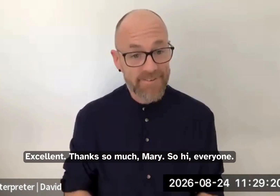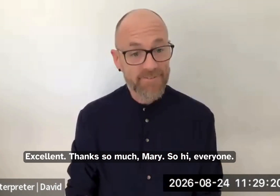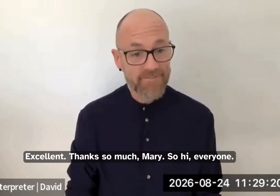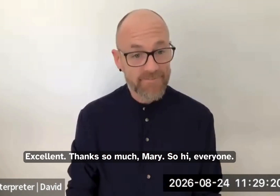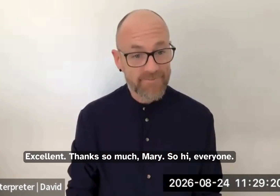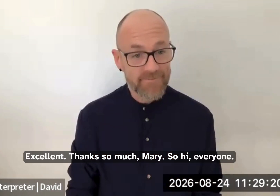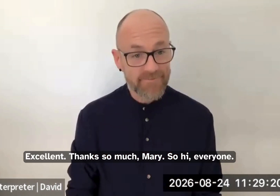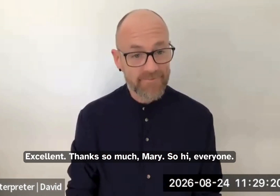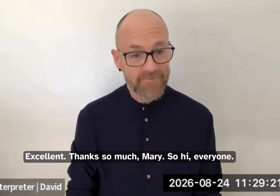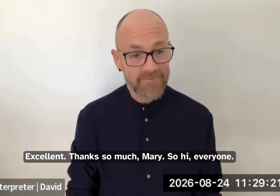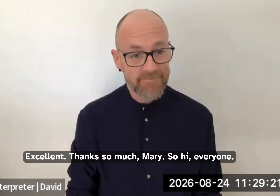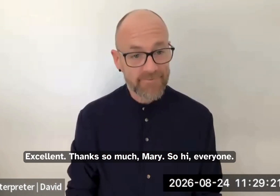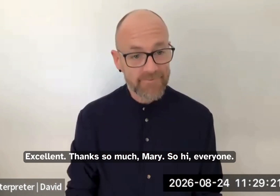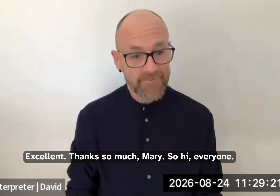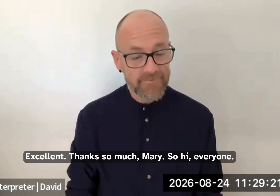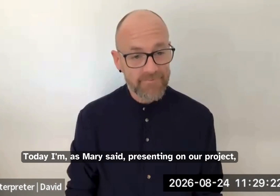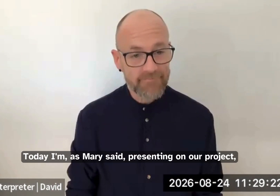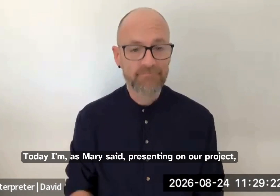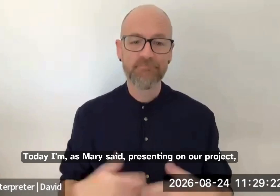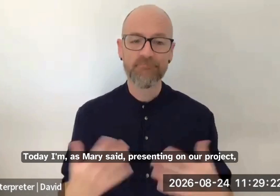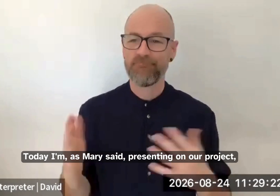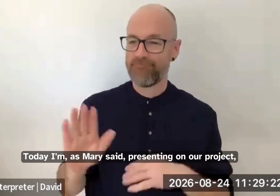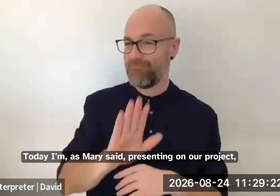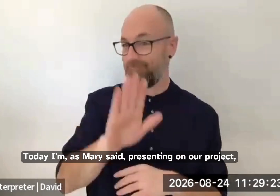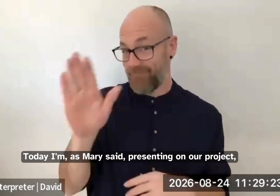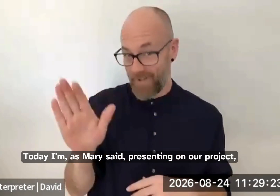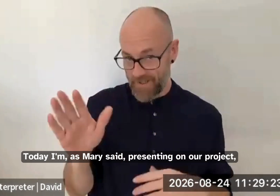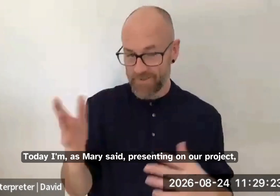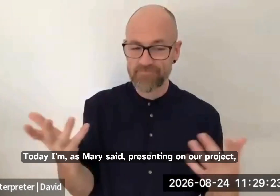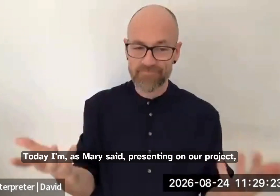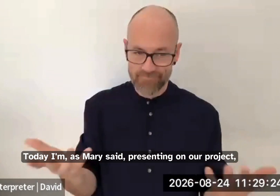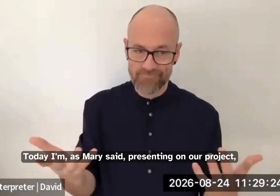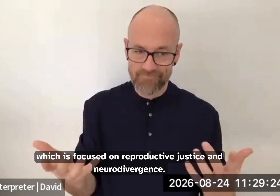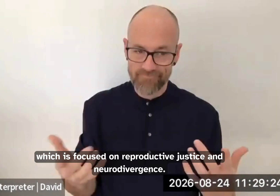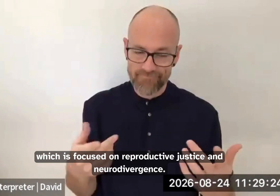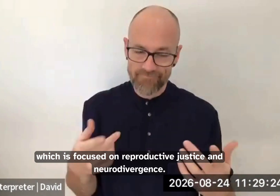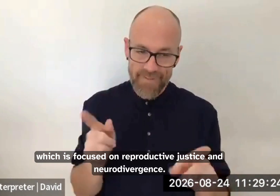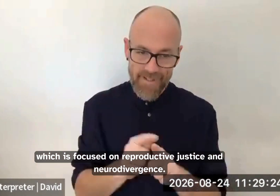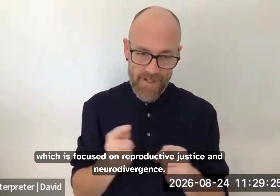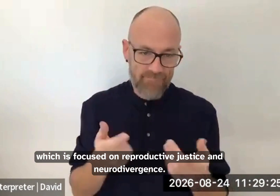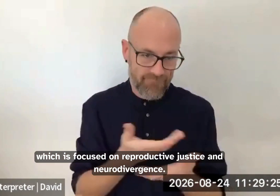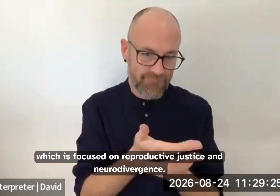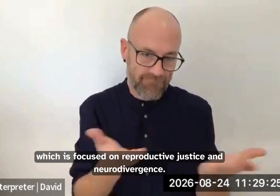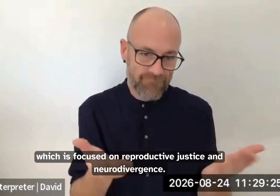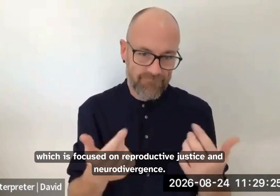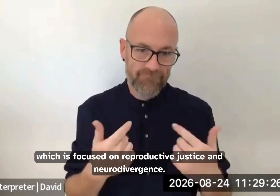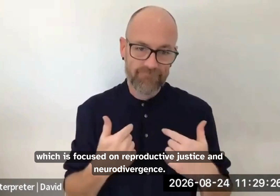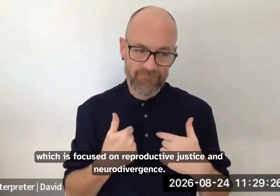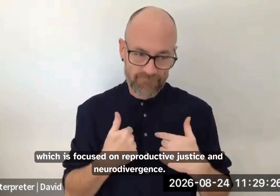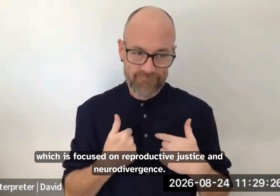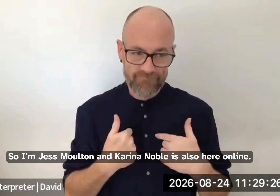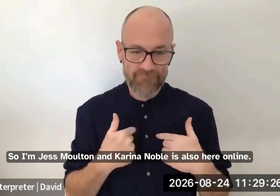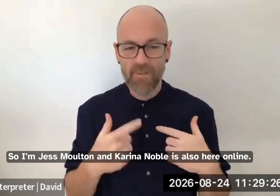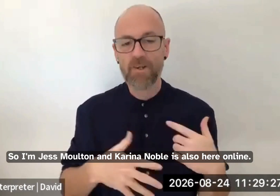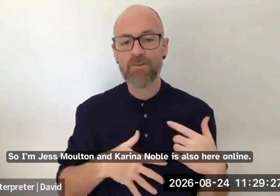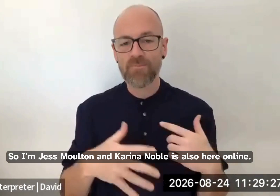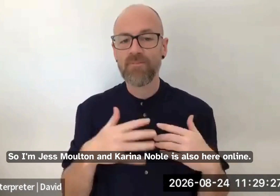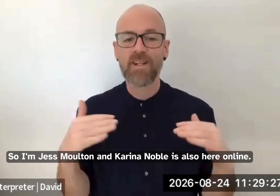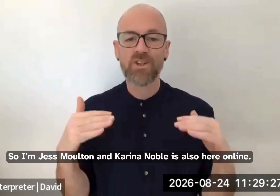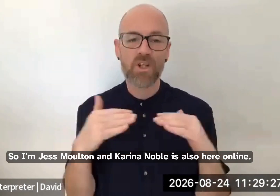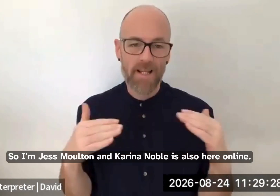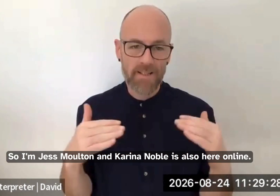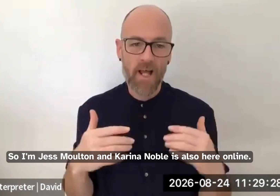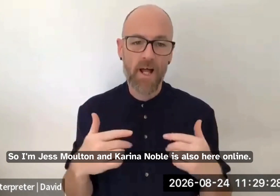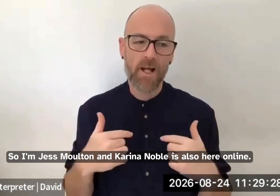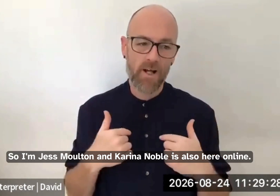so much, Mary. So hi everyone. Today as Mary said, we're presenting on our project, which is focused on reproductive justice and neurodivergence. So I'm Jess